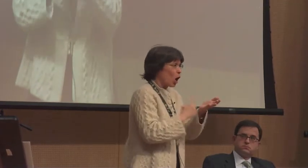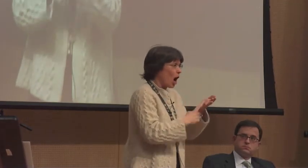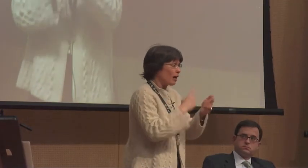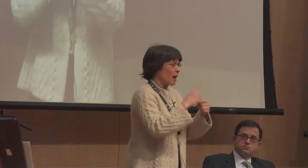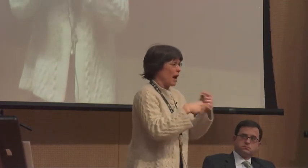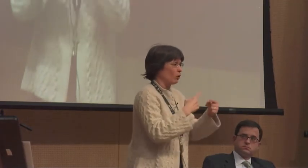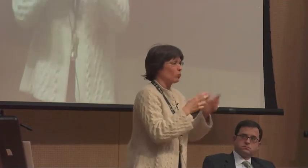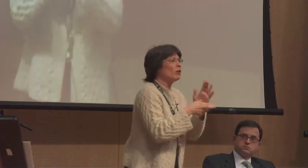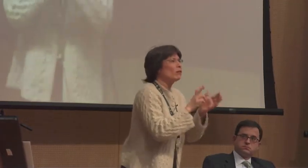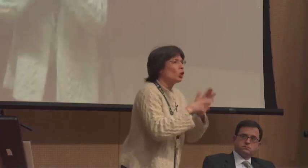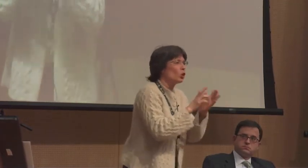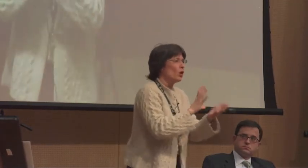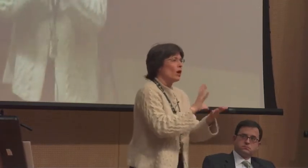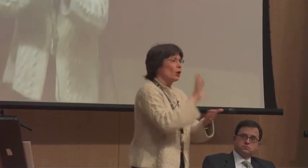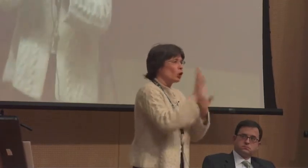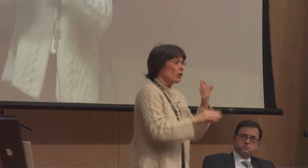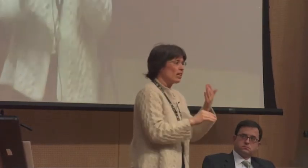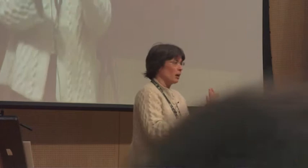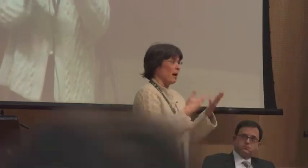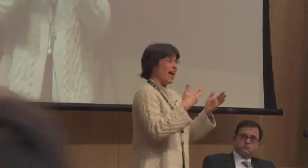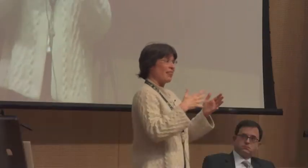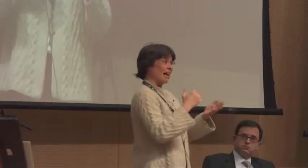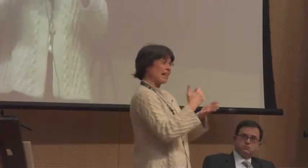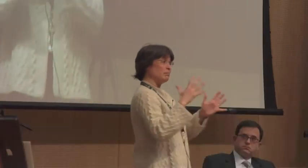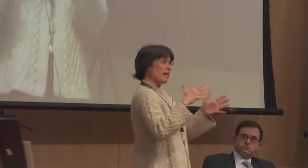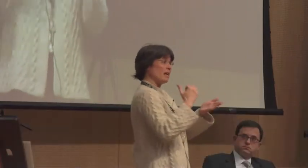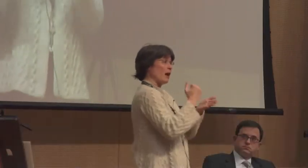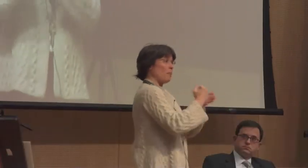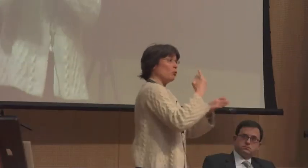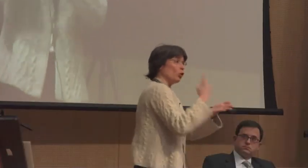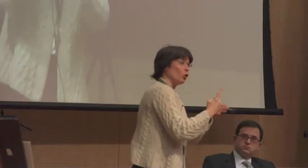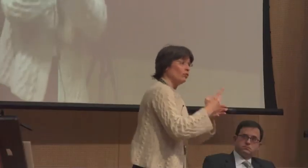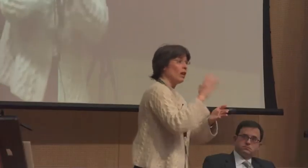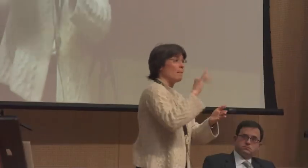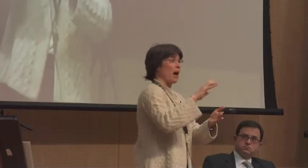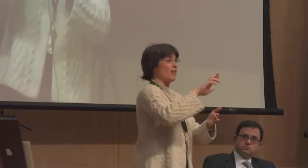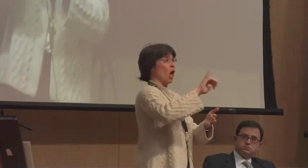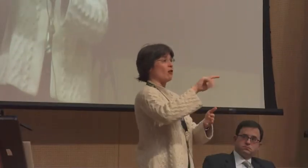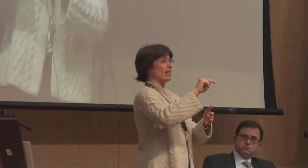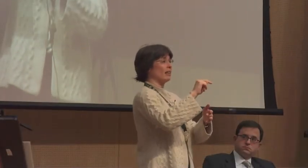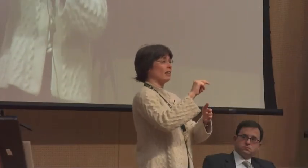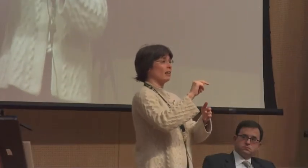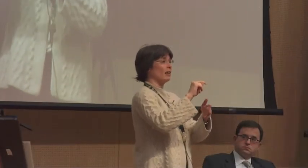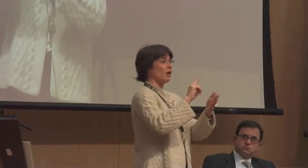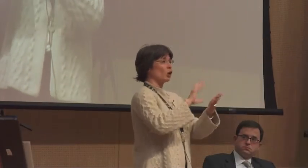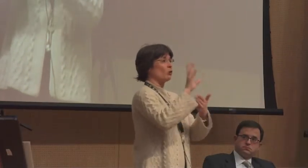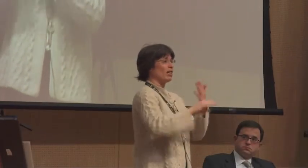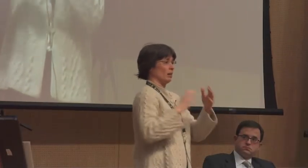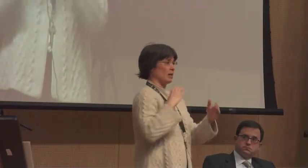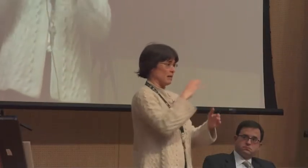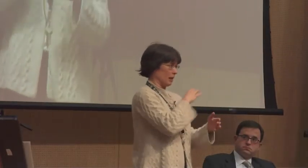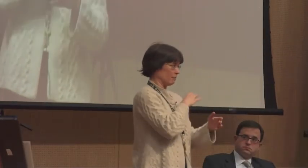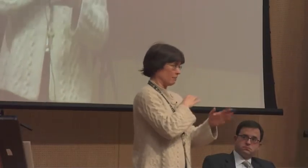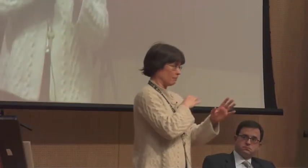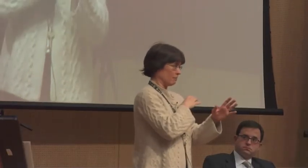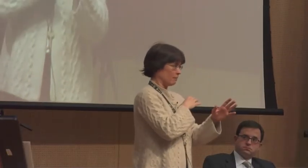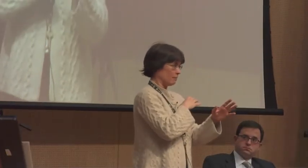talk about, review the curriculum that has been approved by the RIT Curriculum Committee.